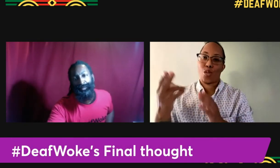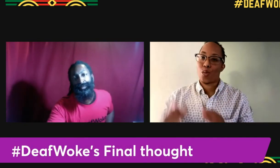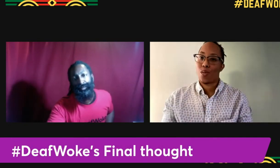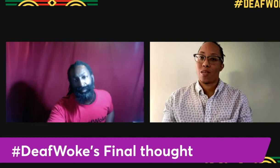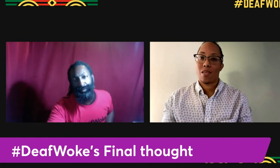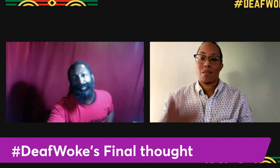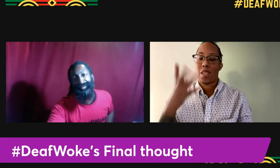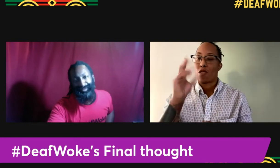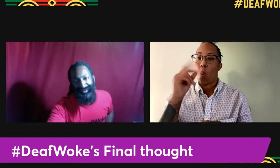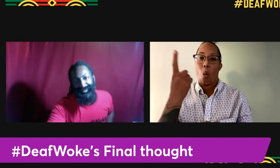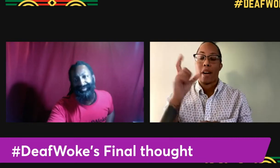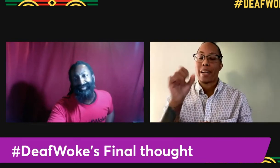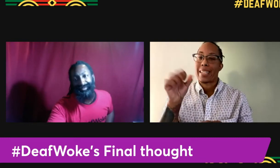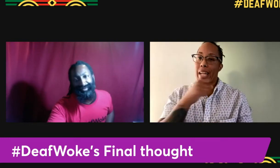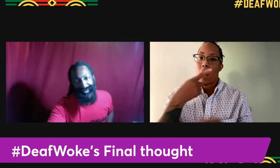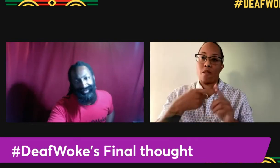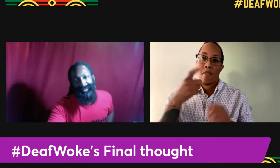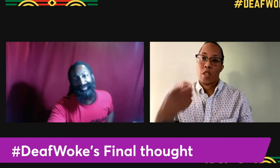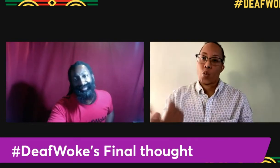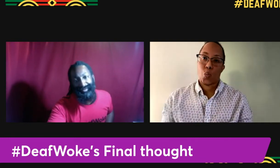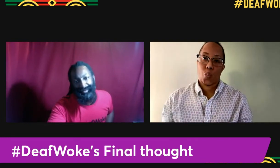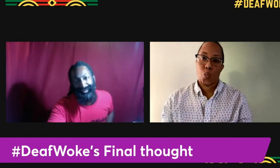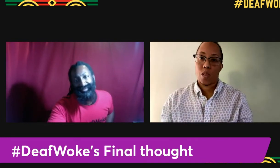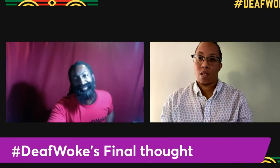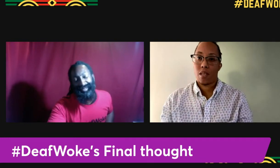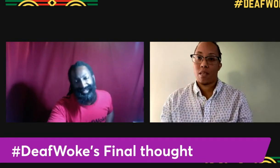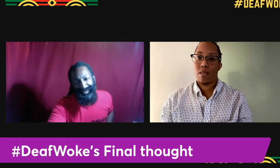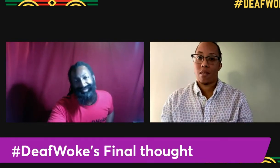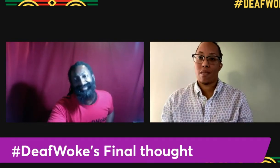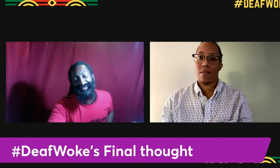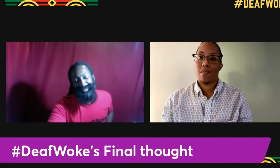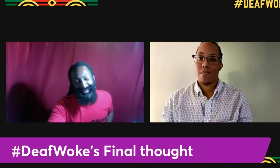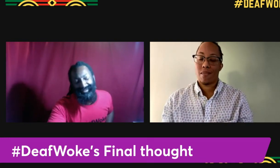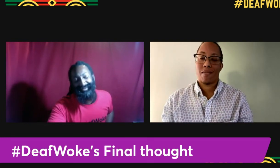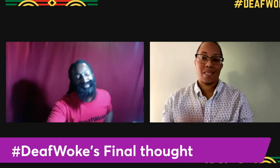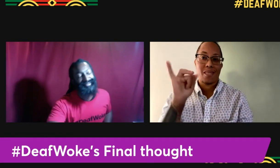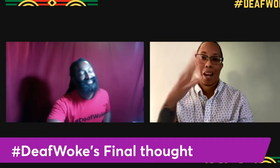Keep living your truth. You know, no one can take that from you.